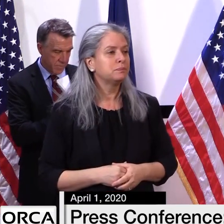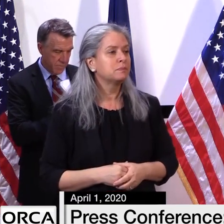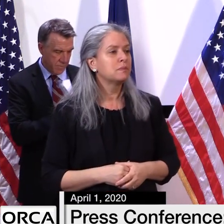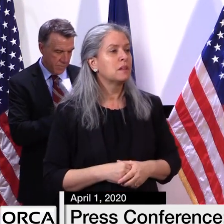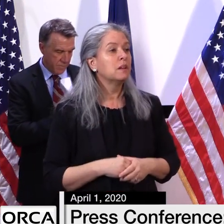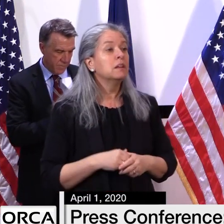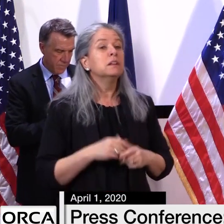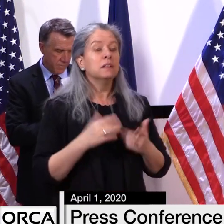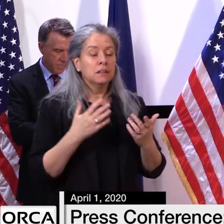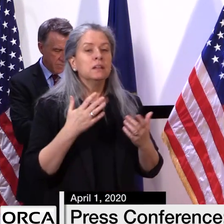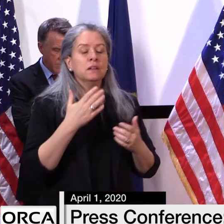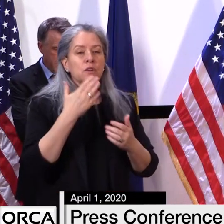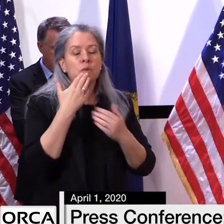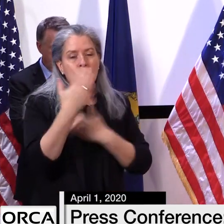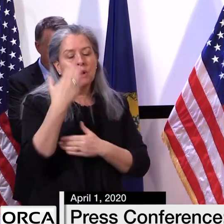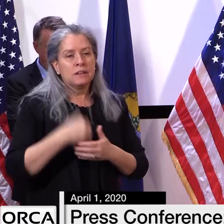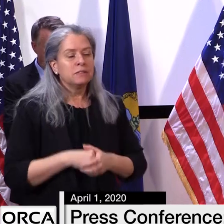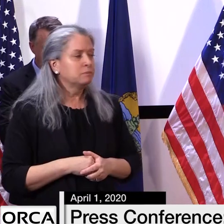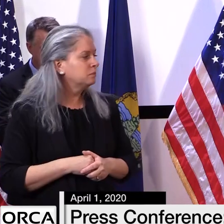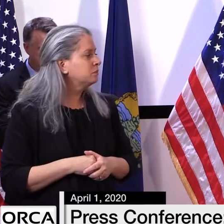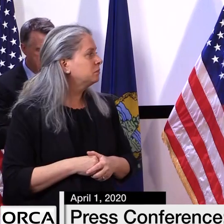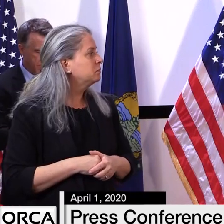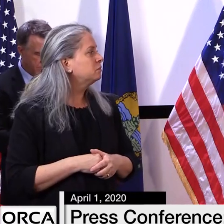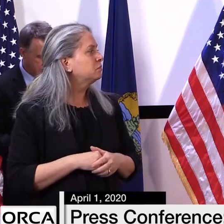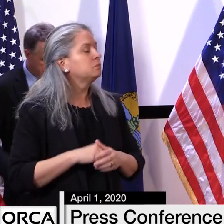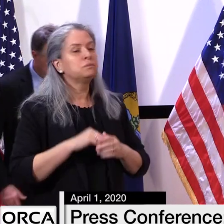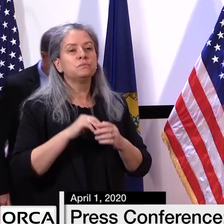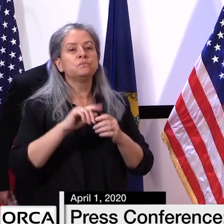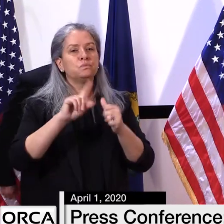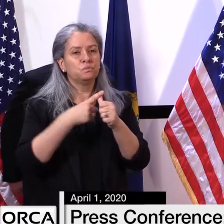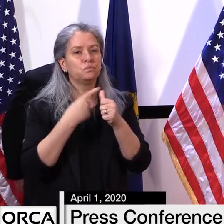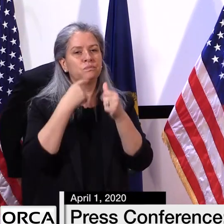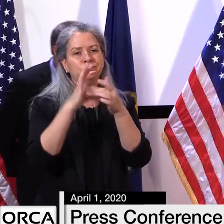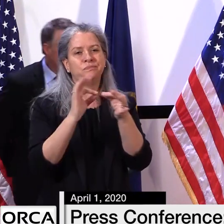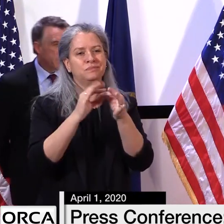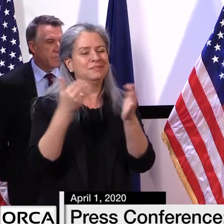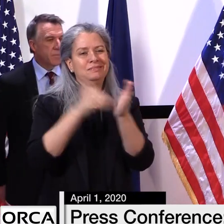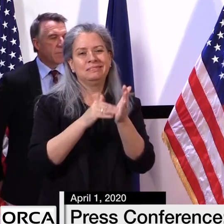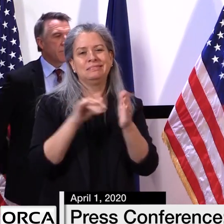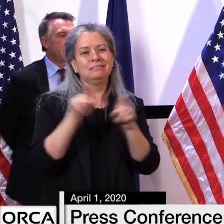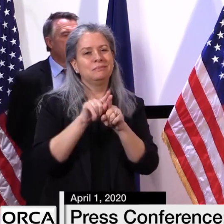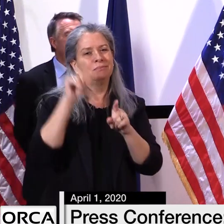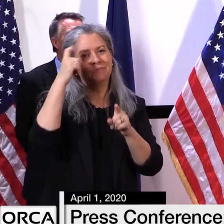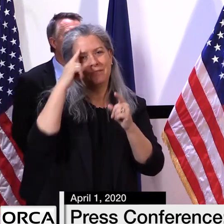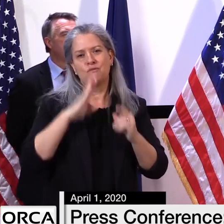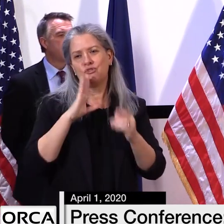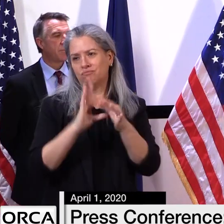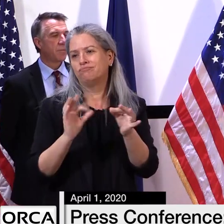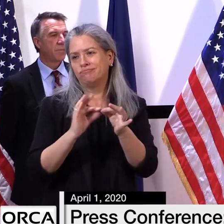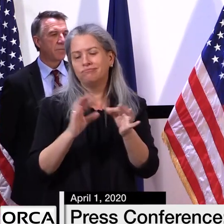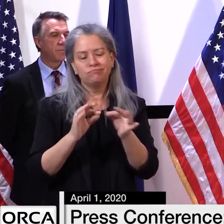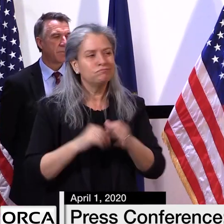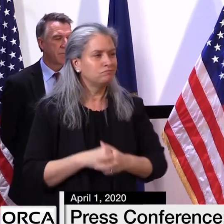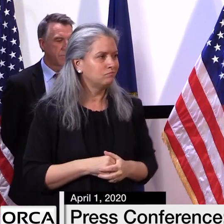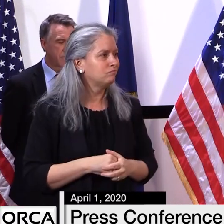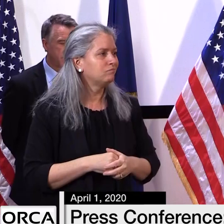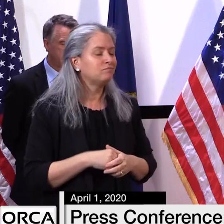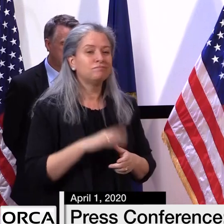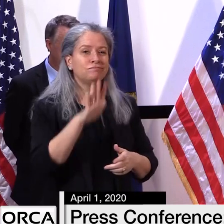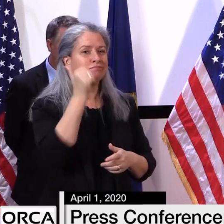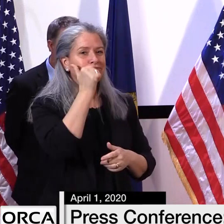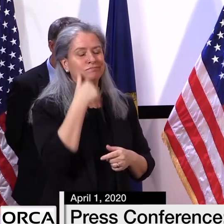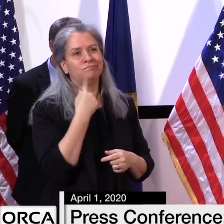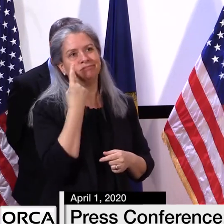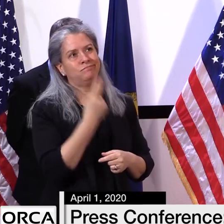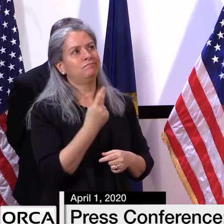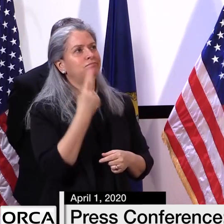Good morning. I'd like to start by echoing some of the governor's comments. I too am encouraged every day by what